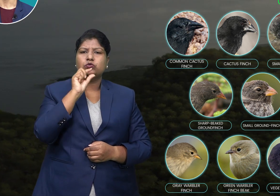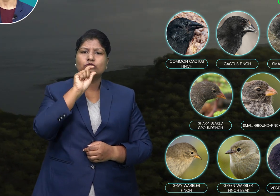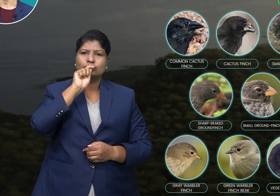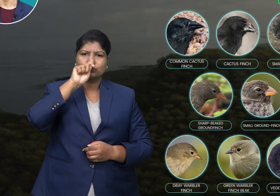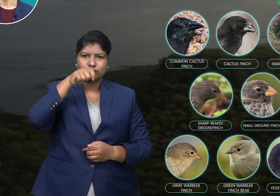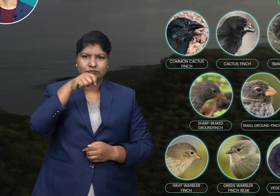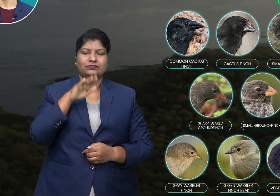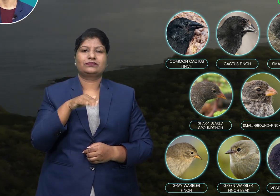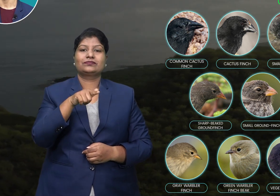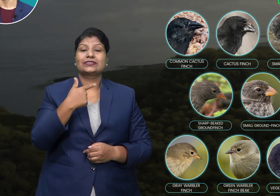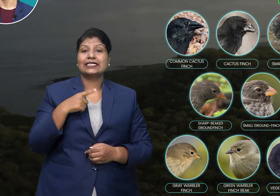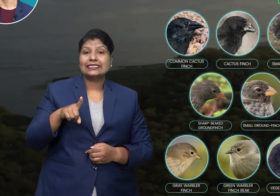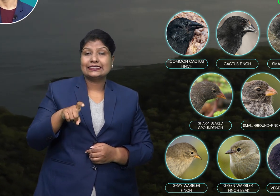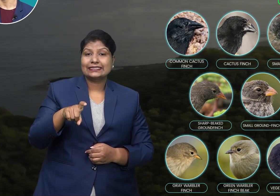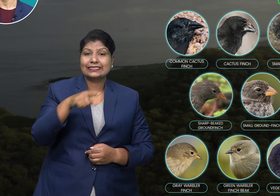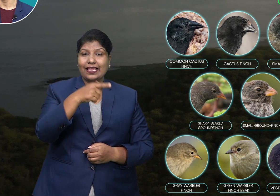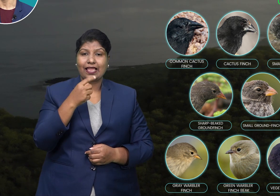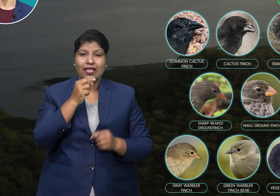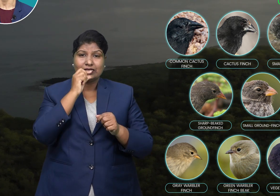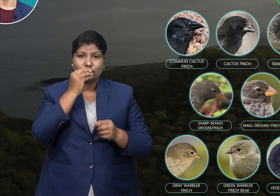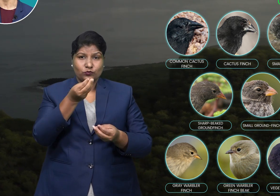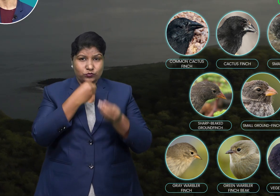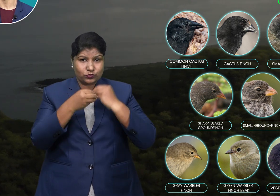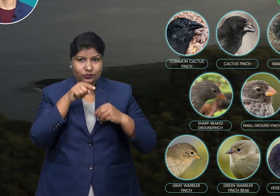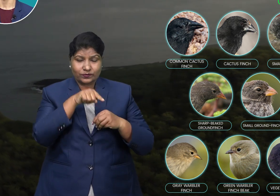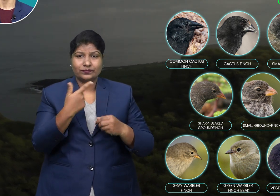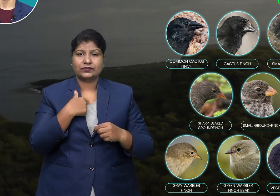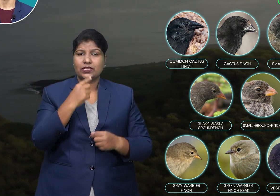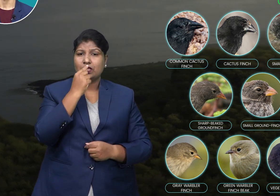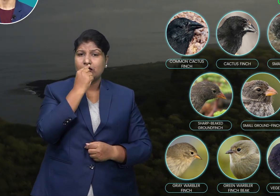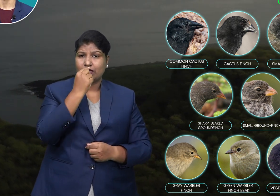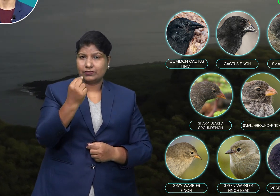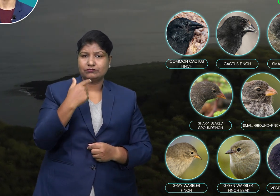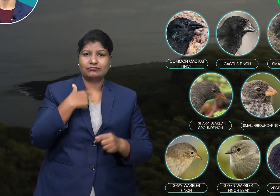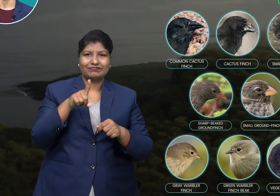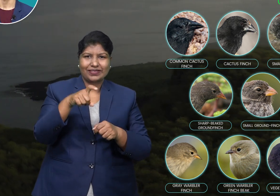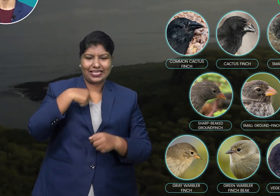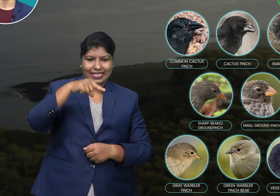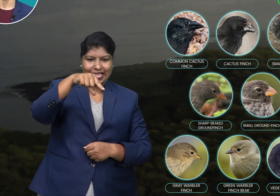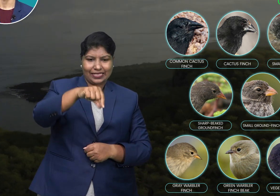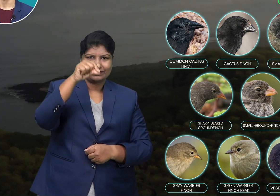The insect eaters have sharp and long beaks.